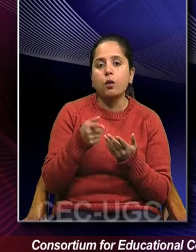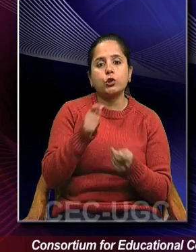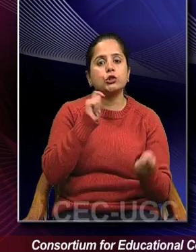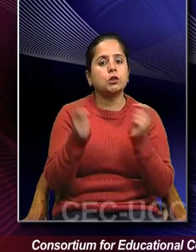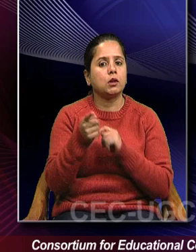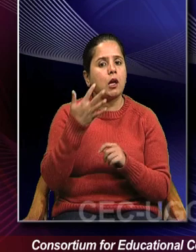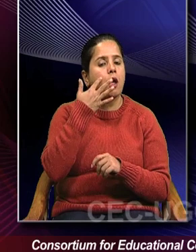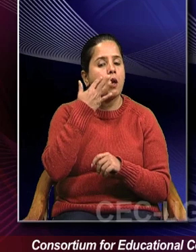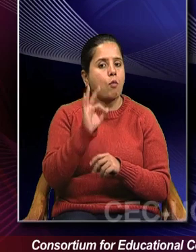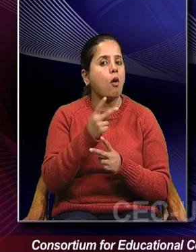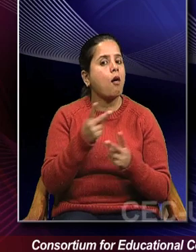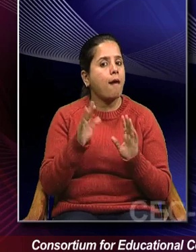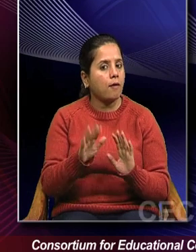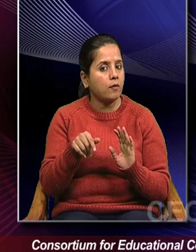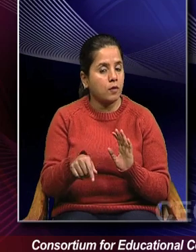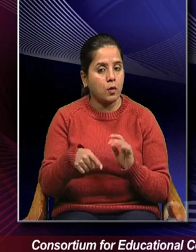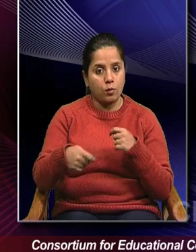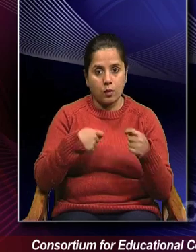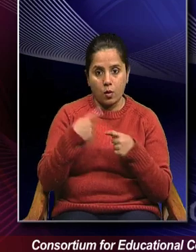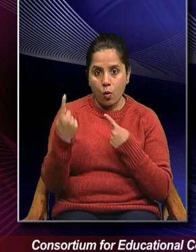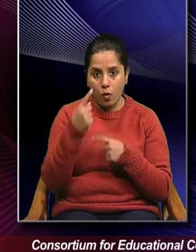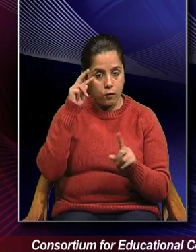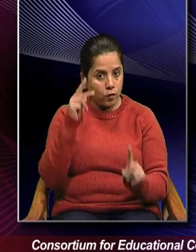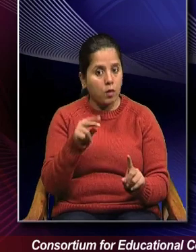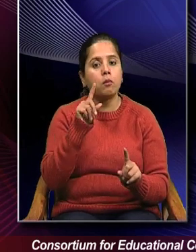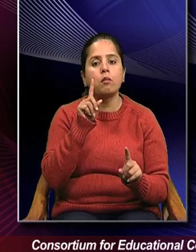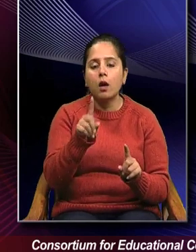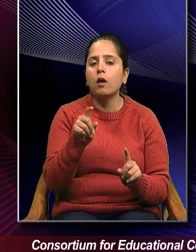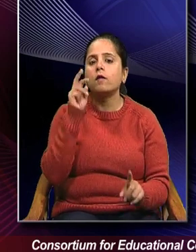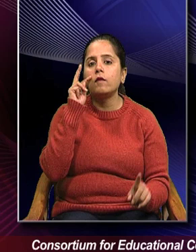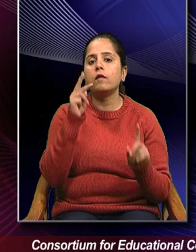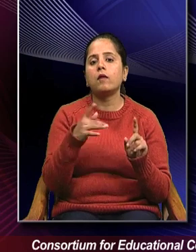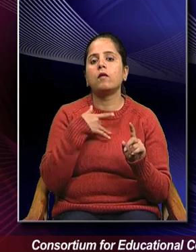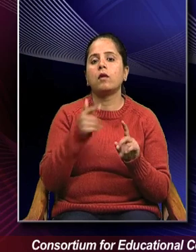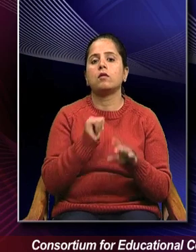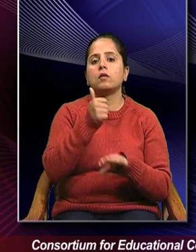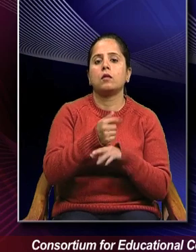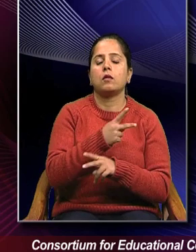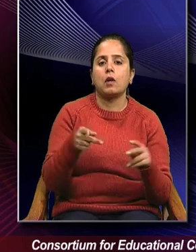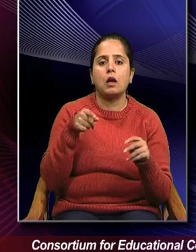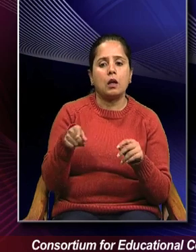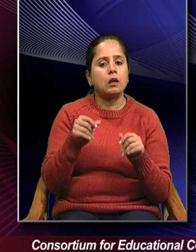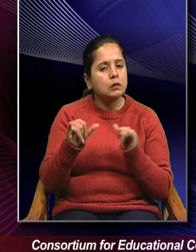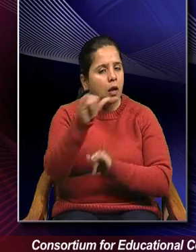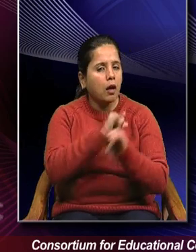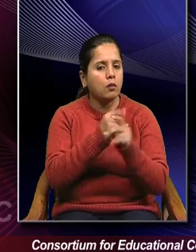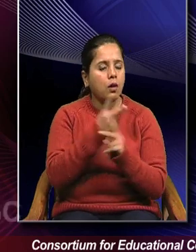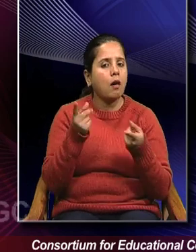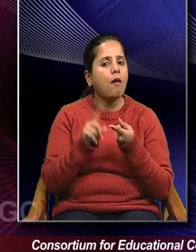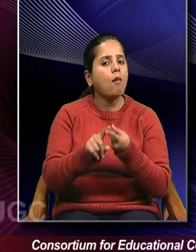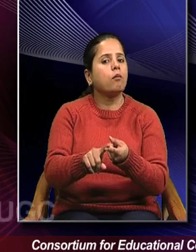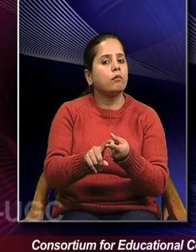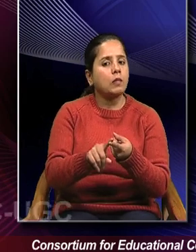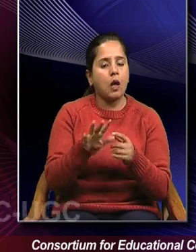were relevant from not only trading point of view, but from the point of view establishing the hegemony as well, and